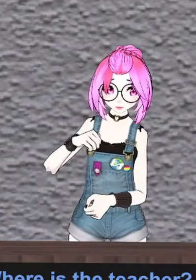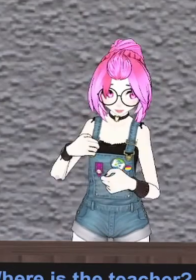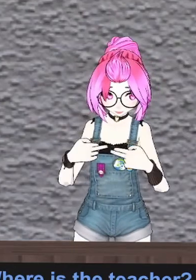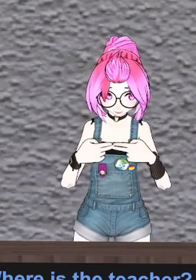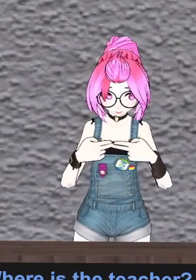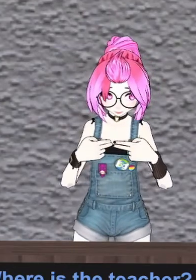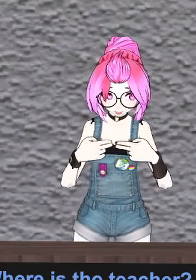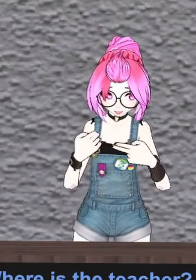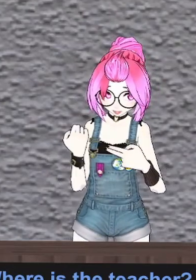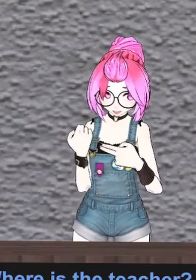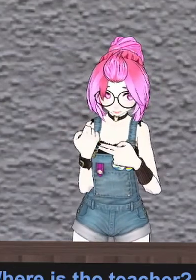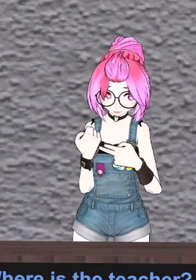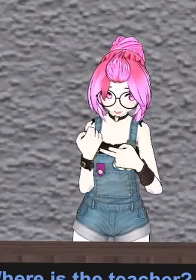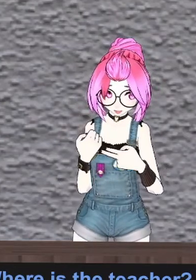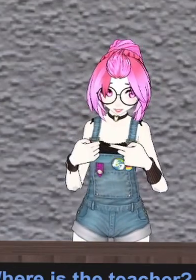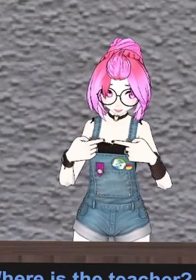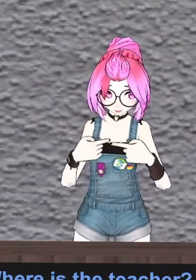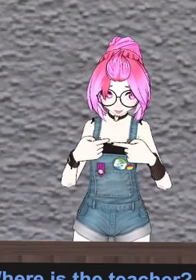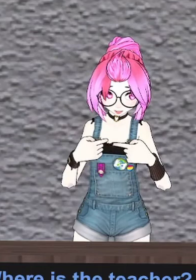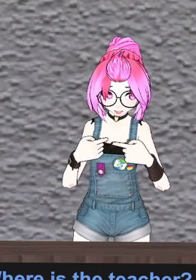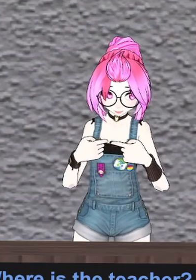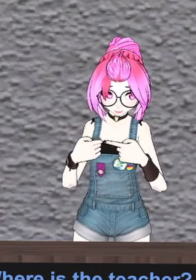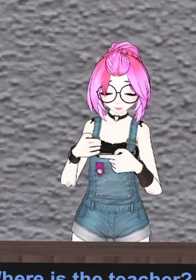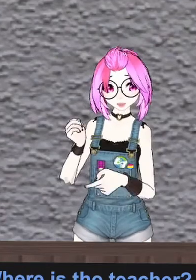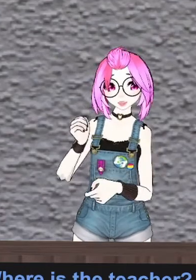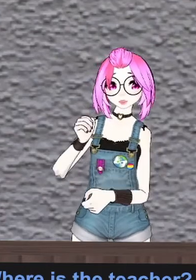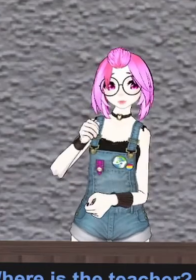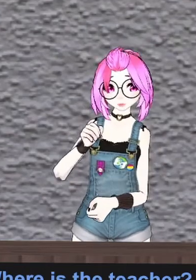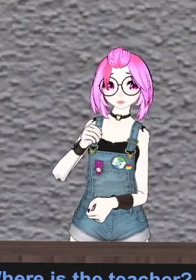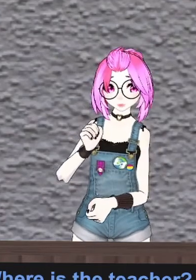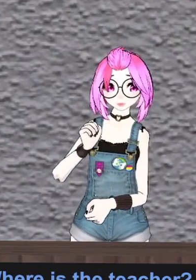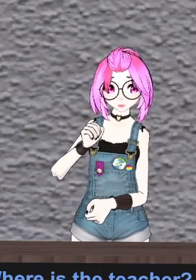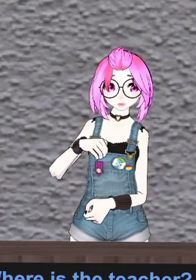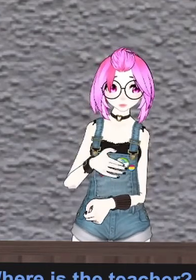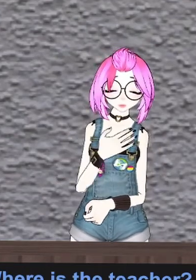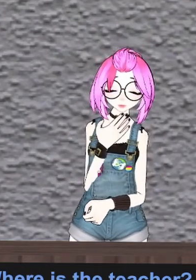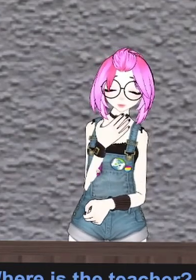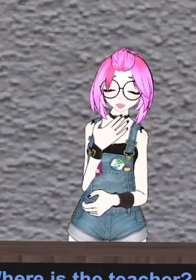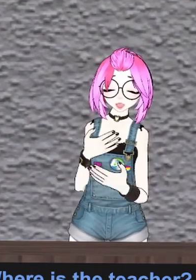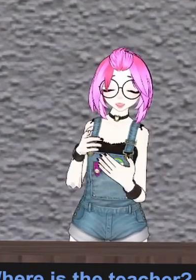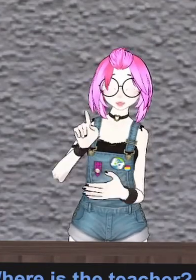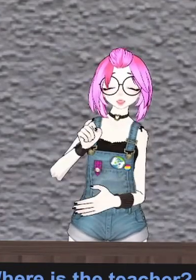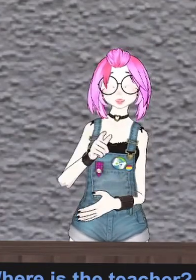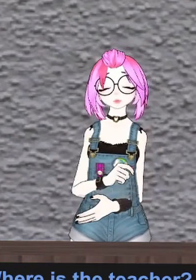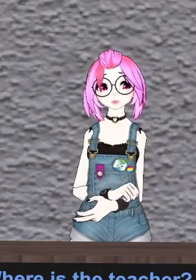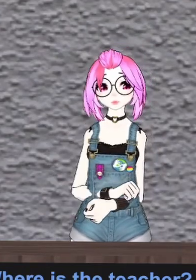Yep. So. Battery, charge, electric. Right. Good question. Thank you. Oh, thank